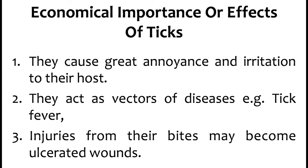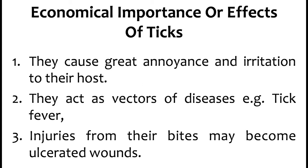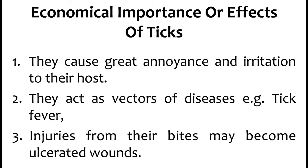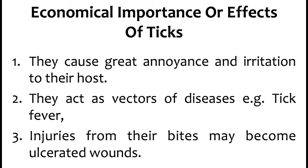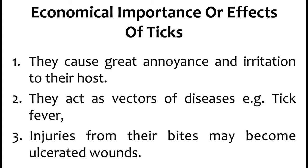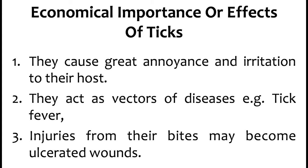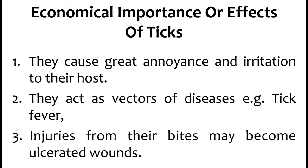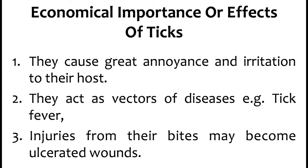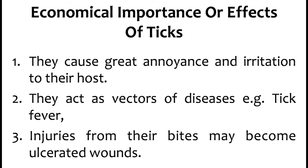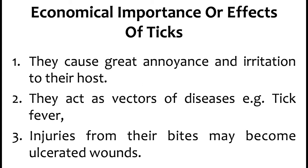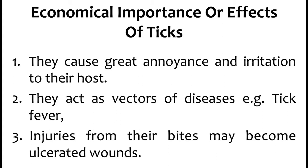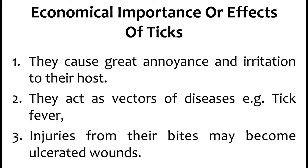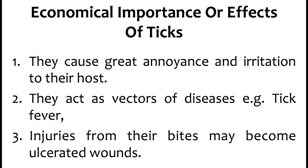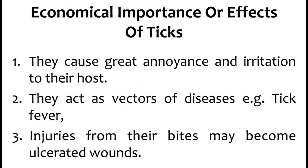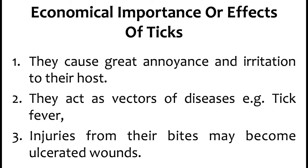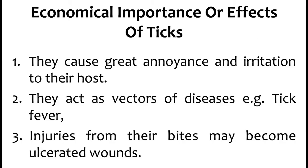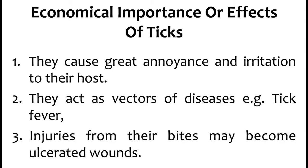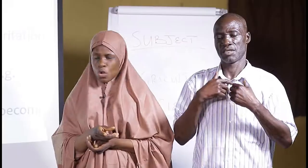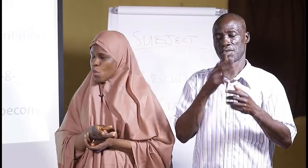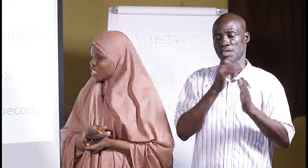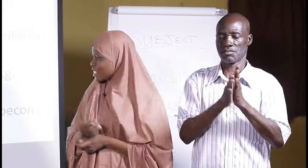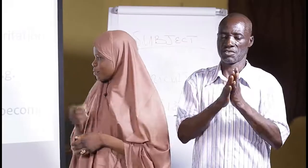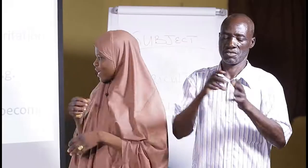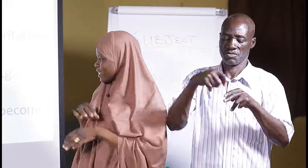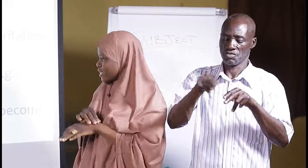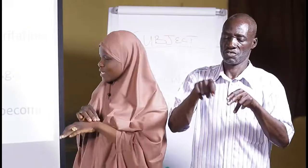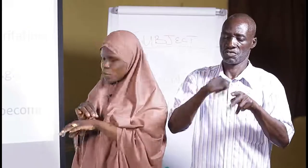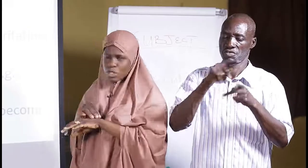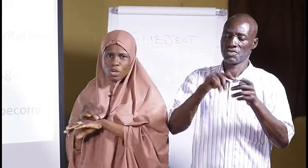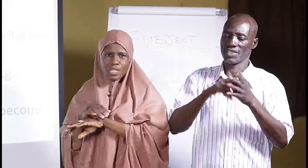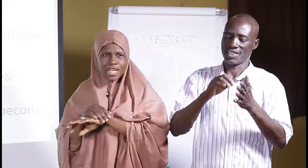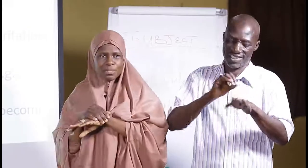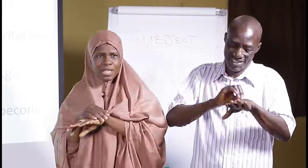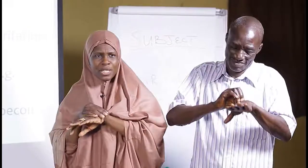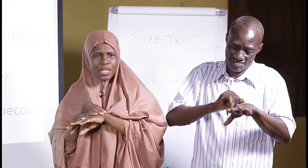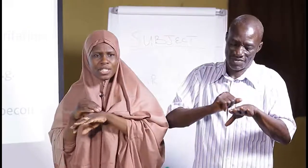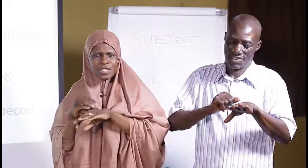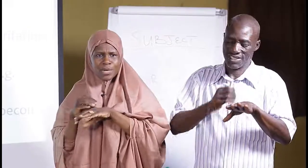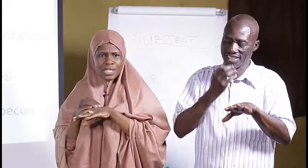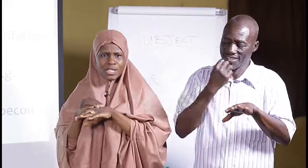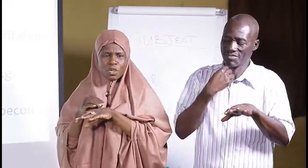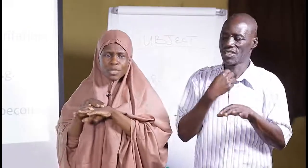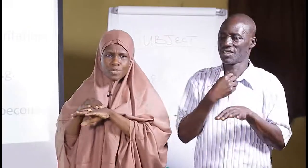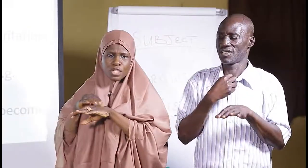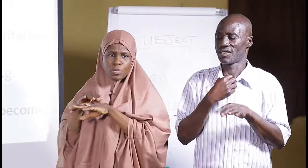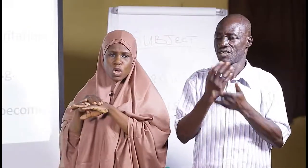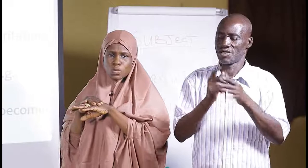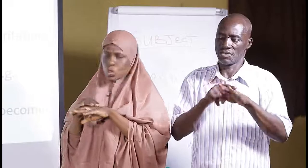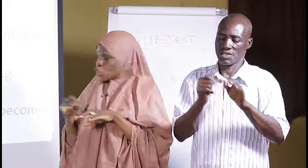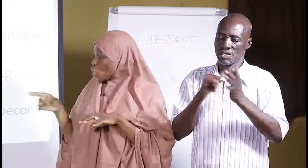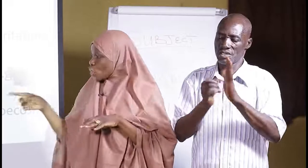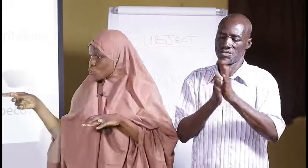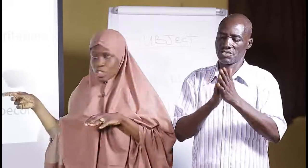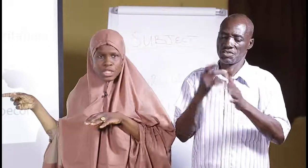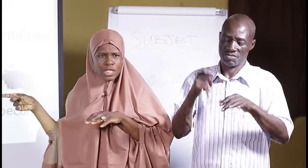may become ulcerated wound. When it bites the body of the animal, these bites, sometimes it becomes